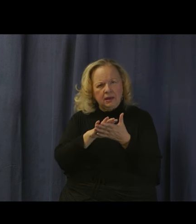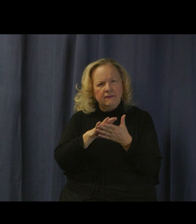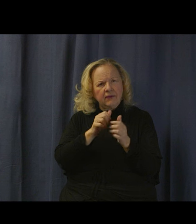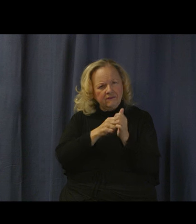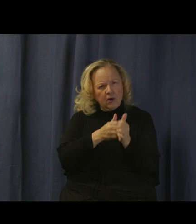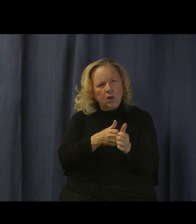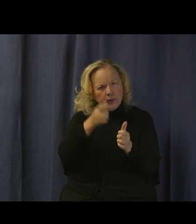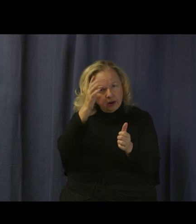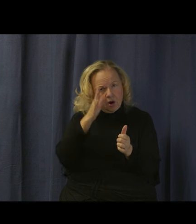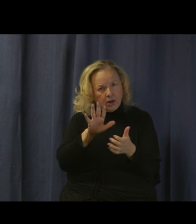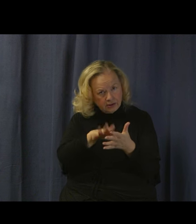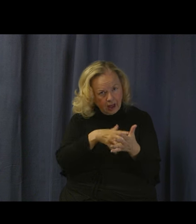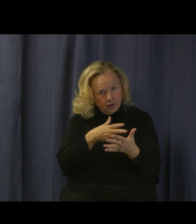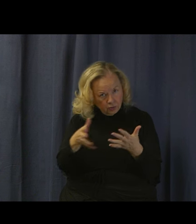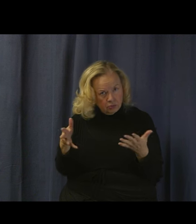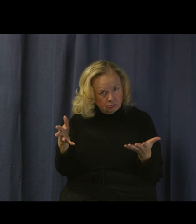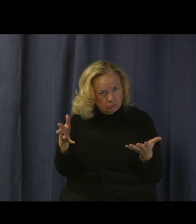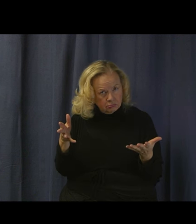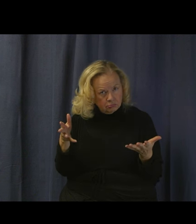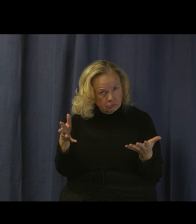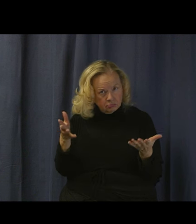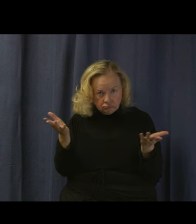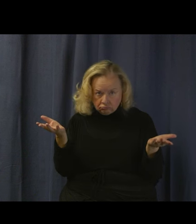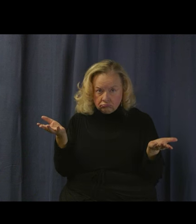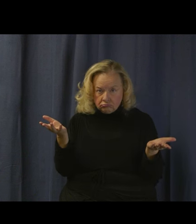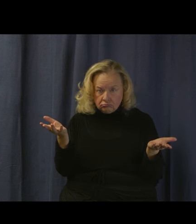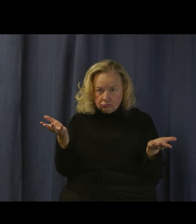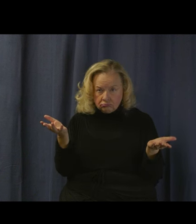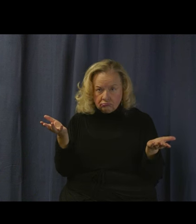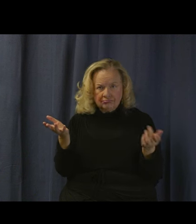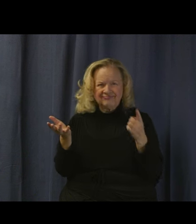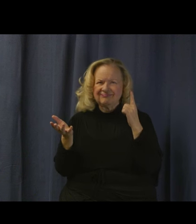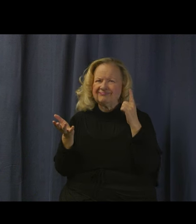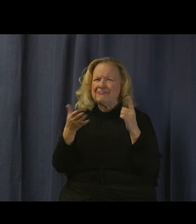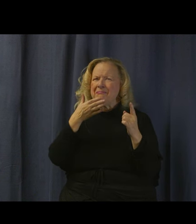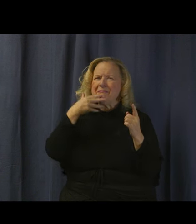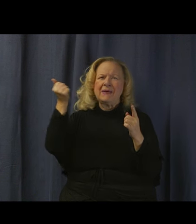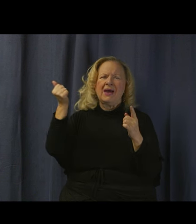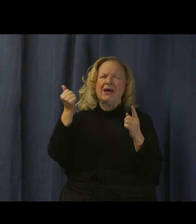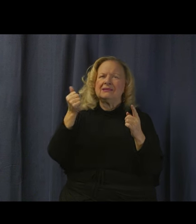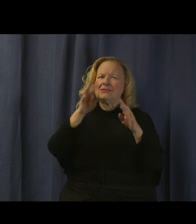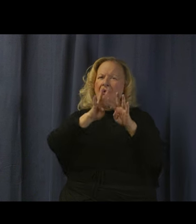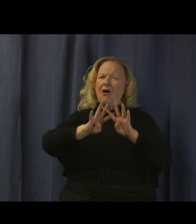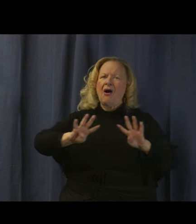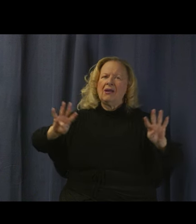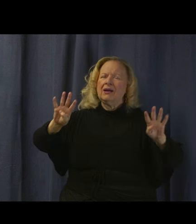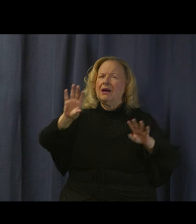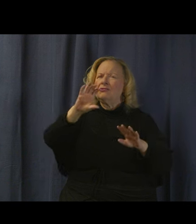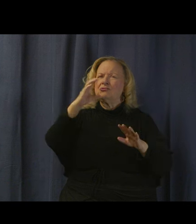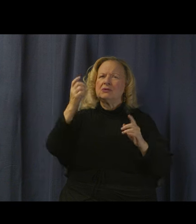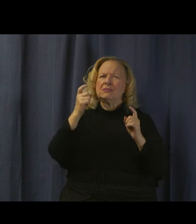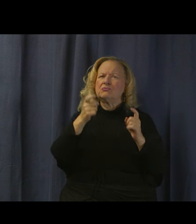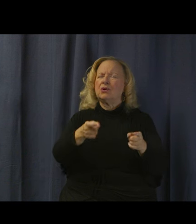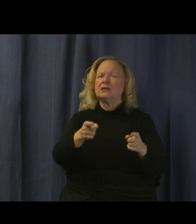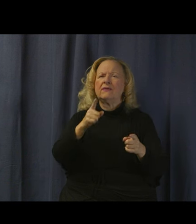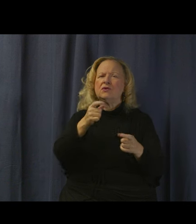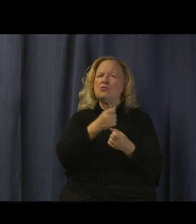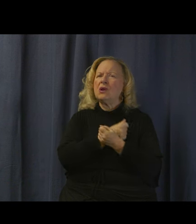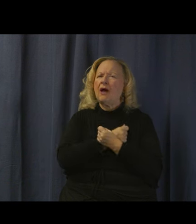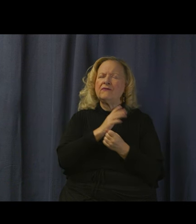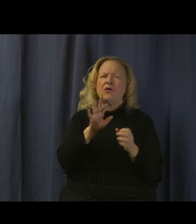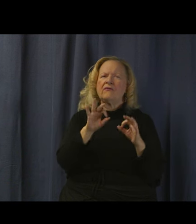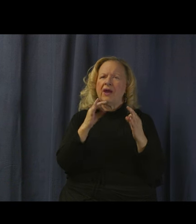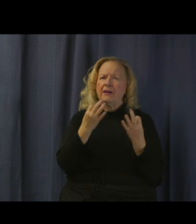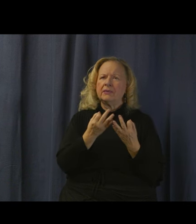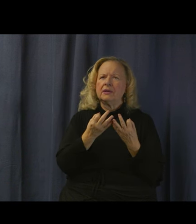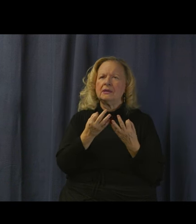Okay, well, guess what? These make the best Hanukkah Christmas presents you can ever get. If you love your family, you need to get them on